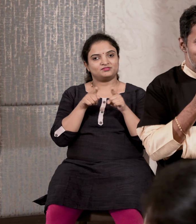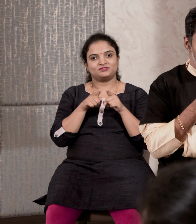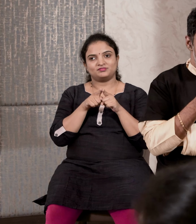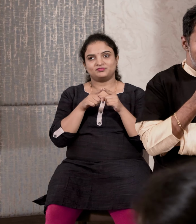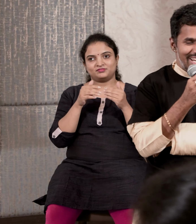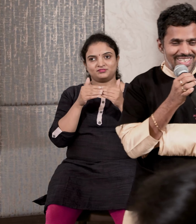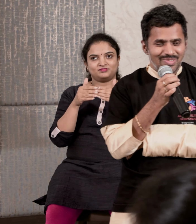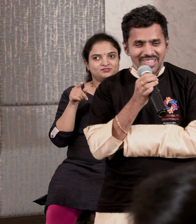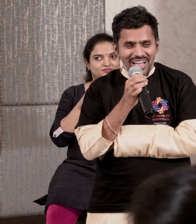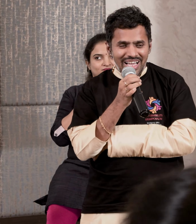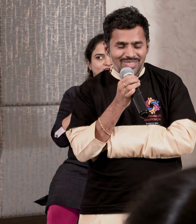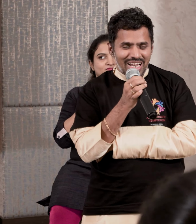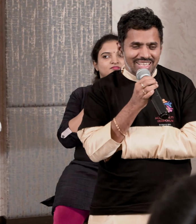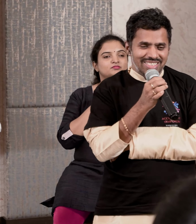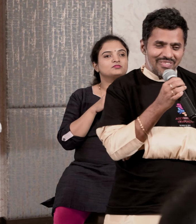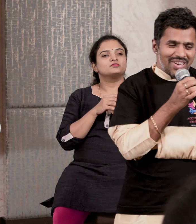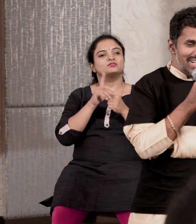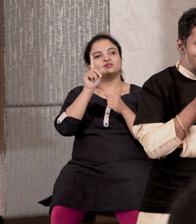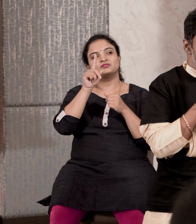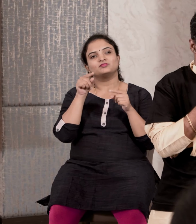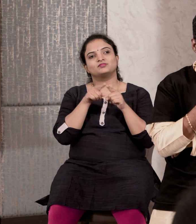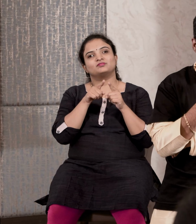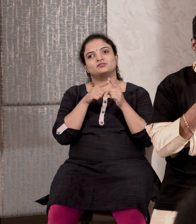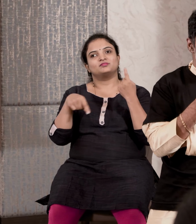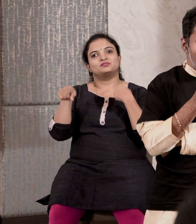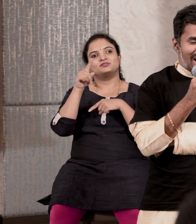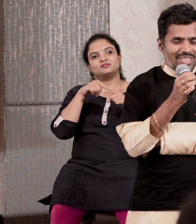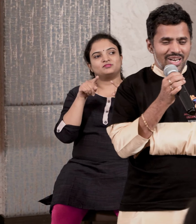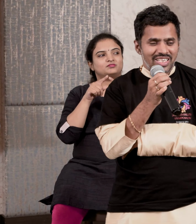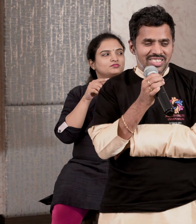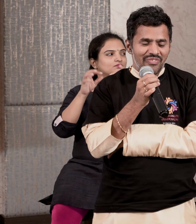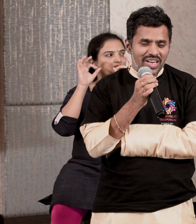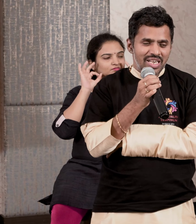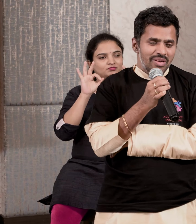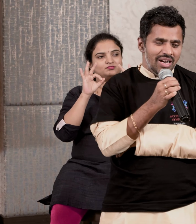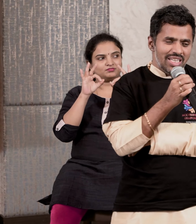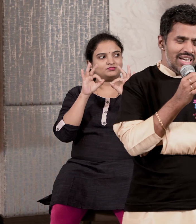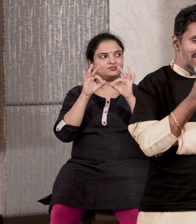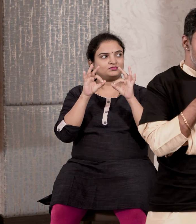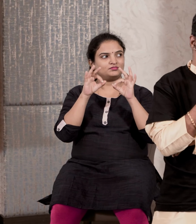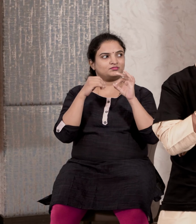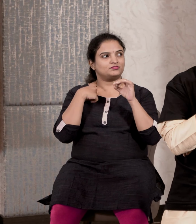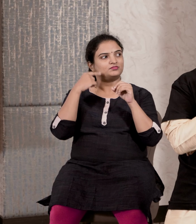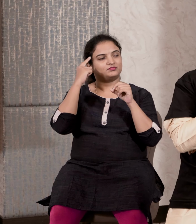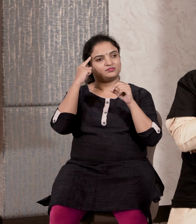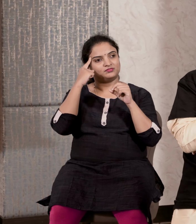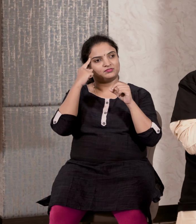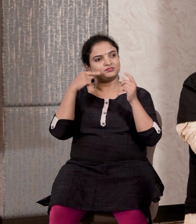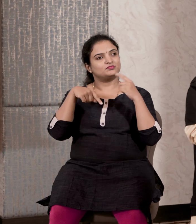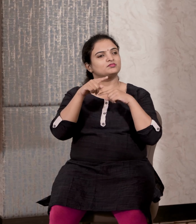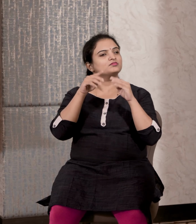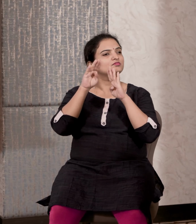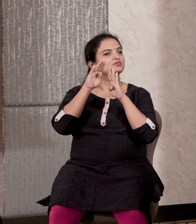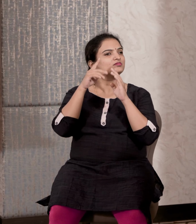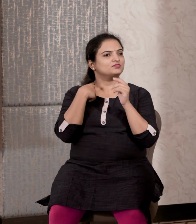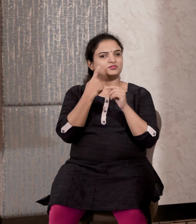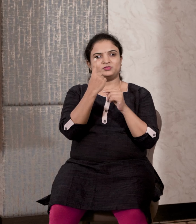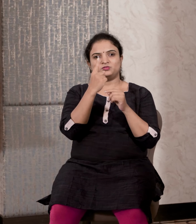that space, right? So that is definitely incredible. I thought it is definitely, I think it is definitely less than 1 minute,